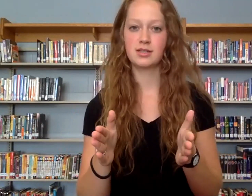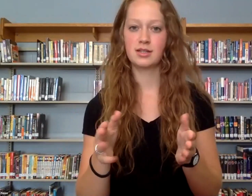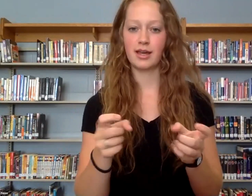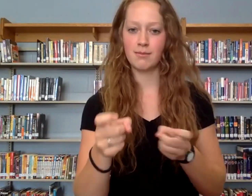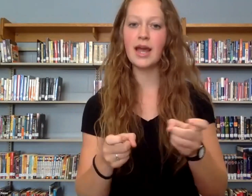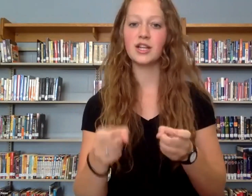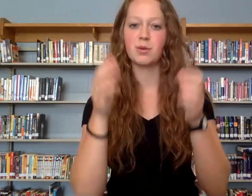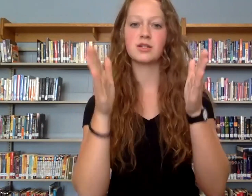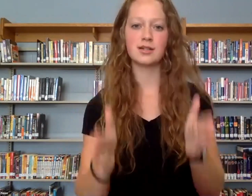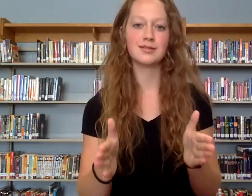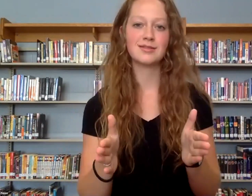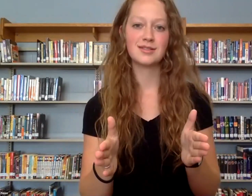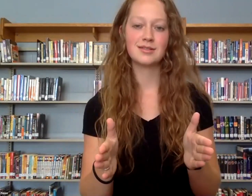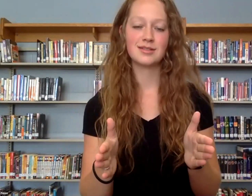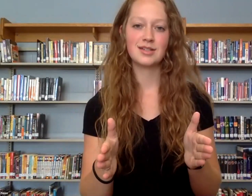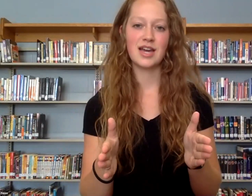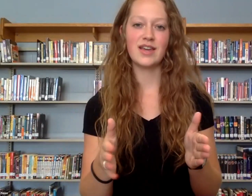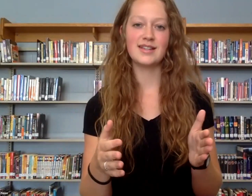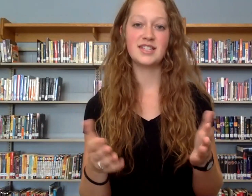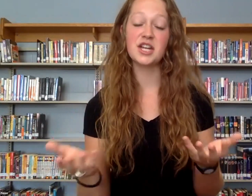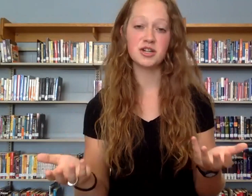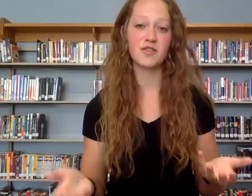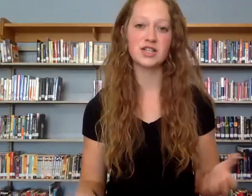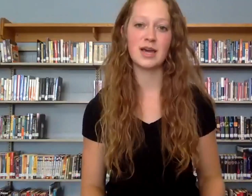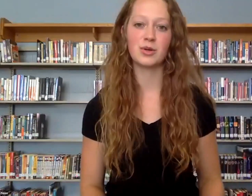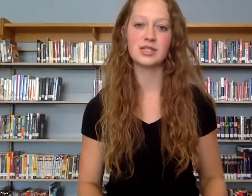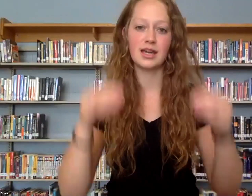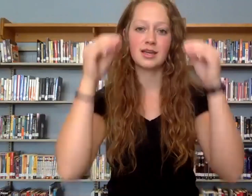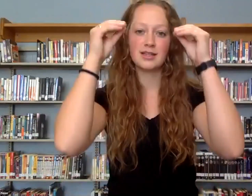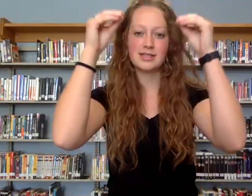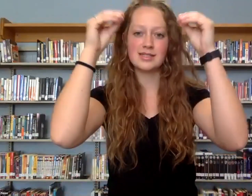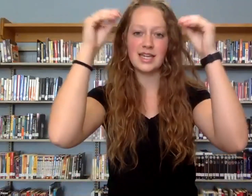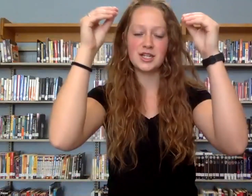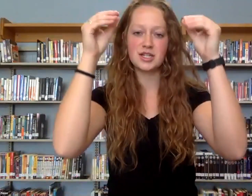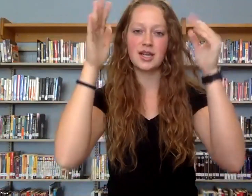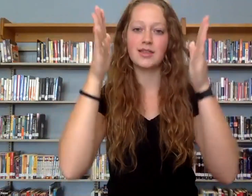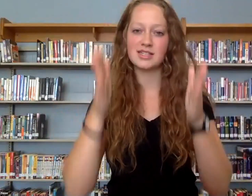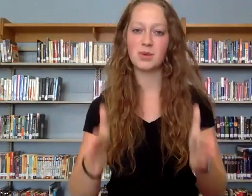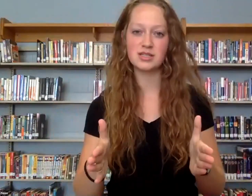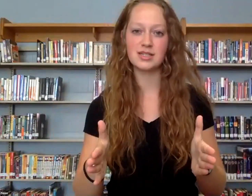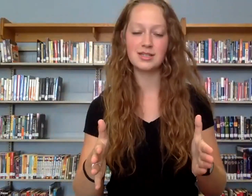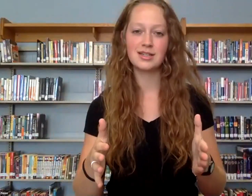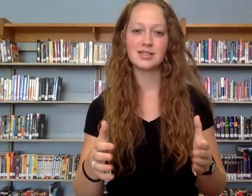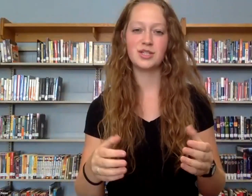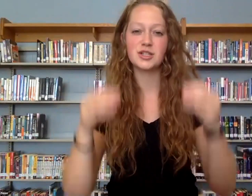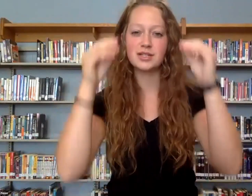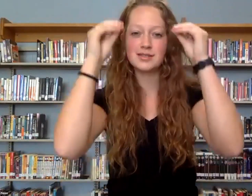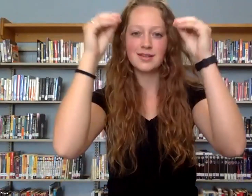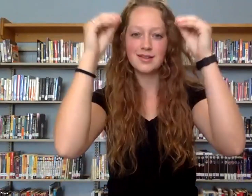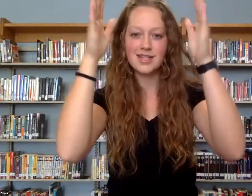like a managed person. And then teacher, for example, is like, this is teach and this is person. The teacher is teach